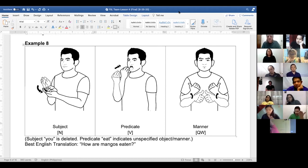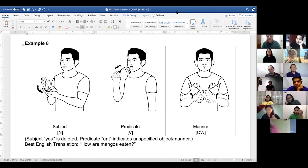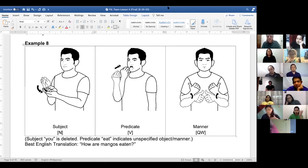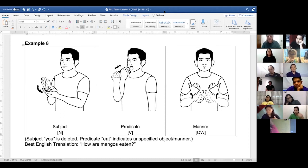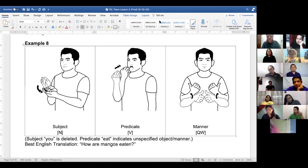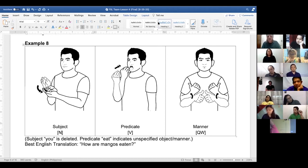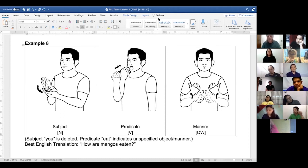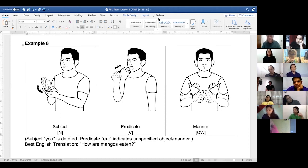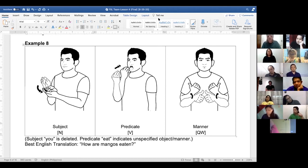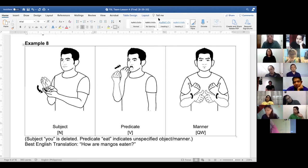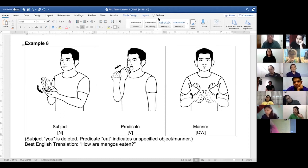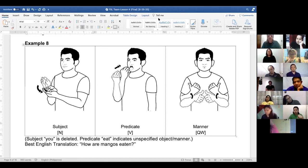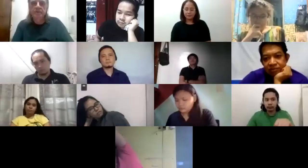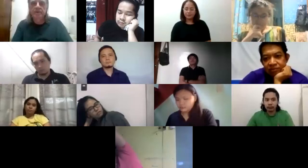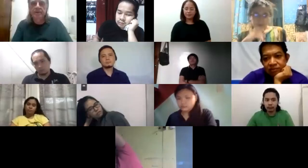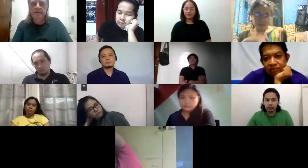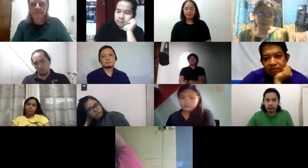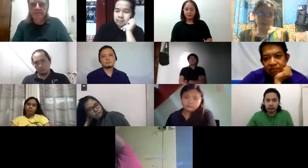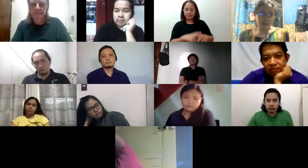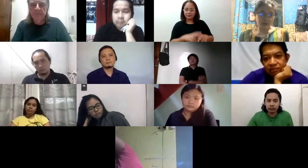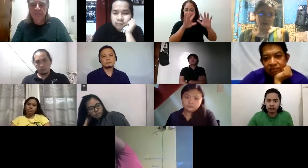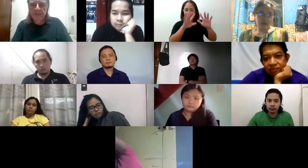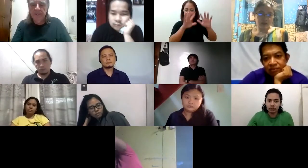I can go on screen sharing, please.